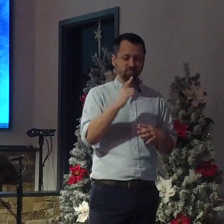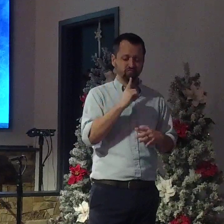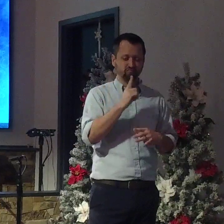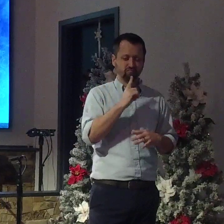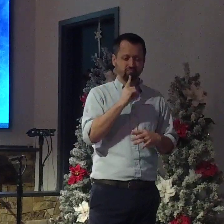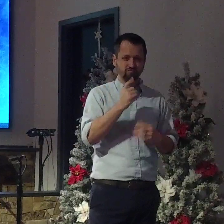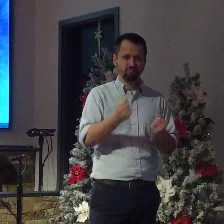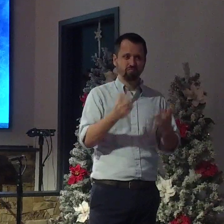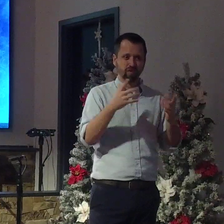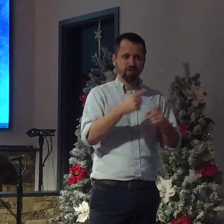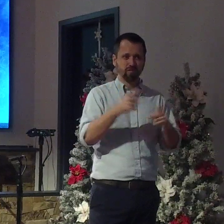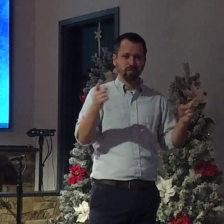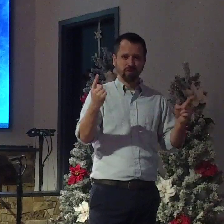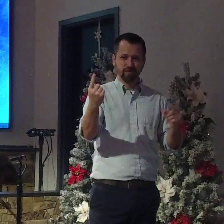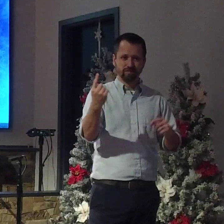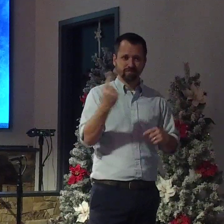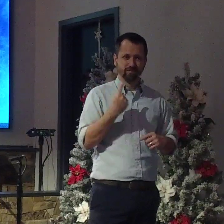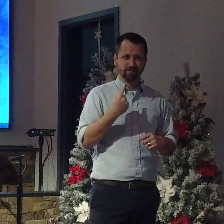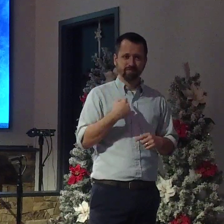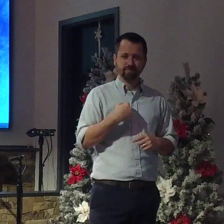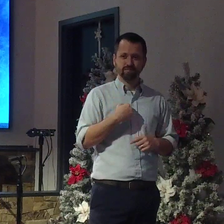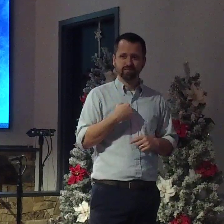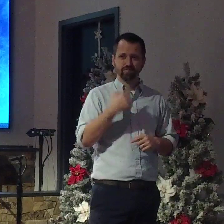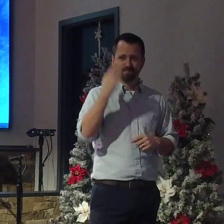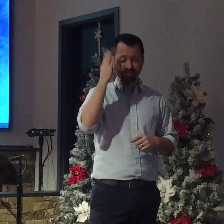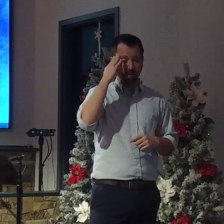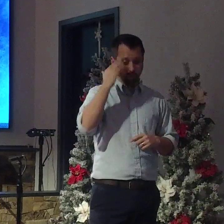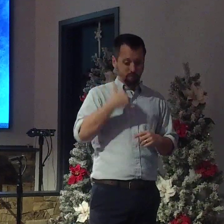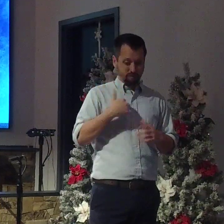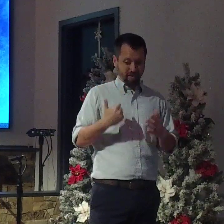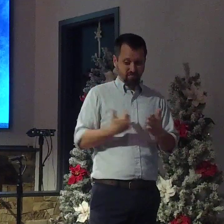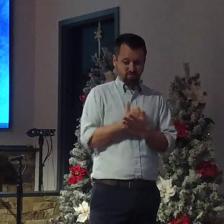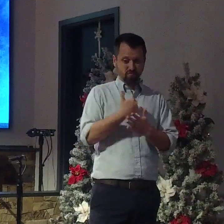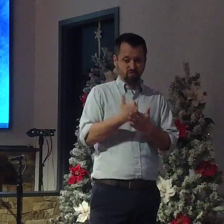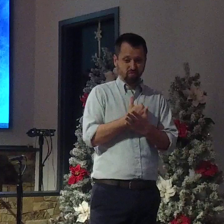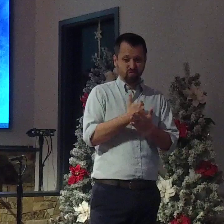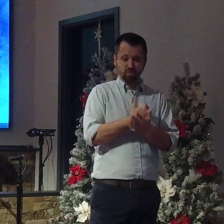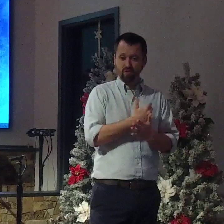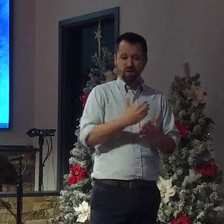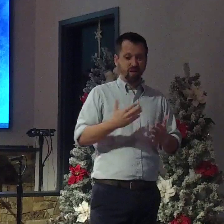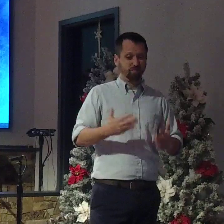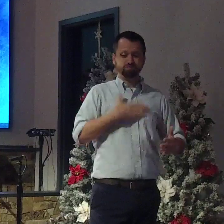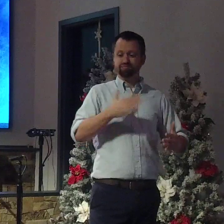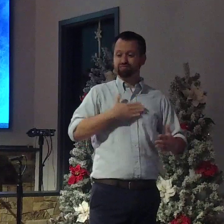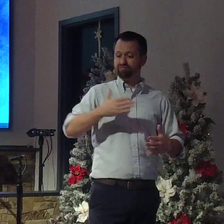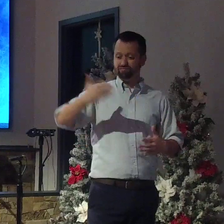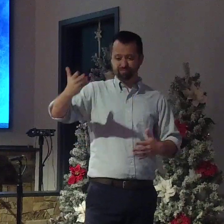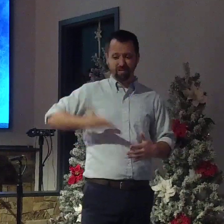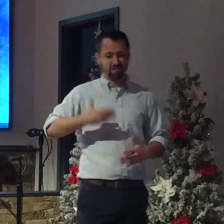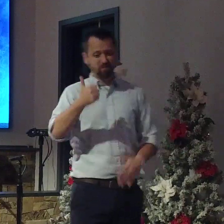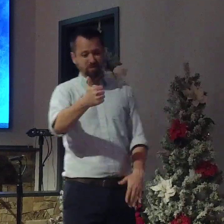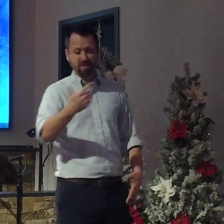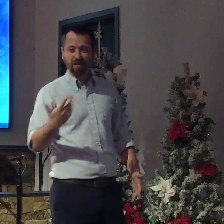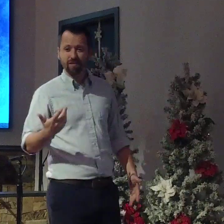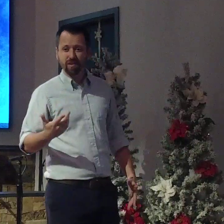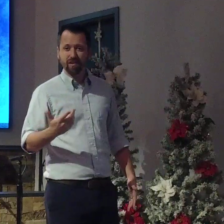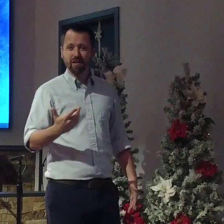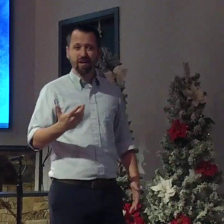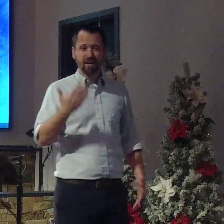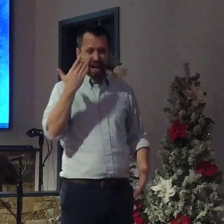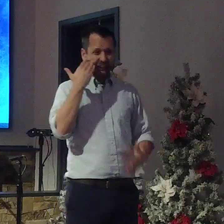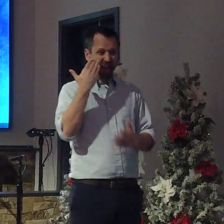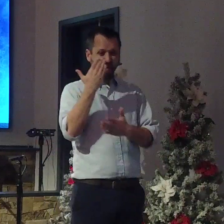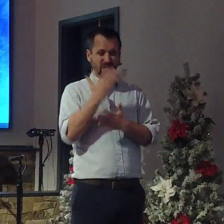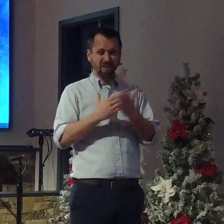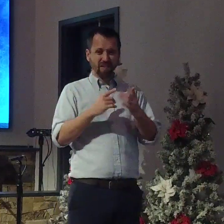A beautiful house of God filled with many beautiful sons and daughters of the Most High. People who managed to